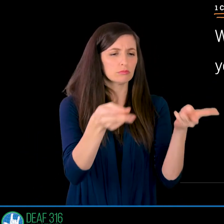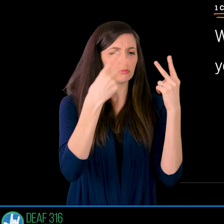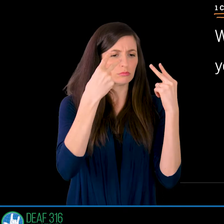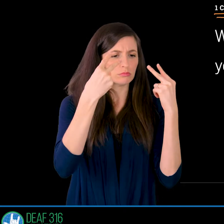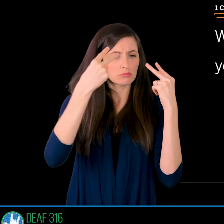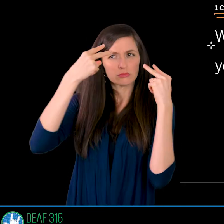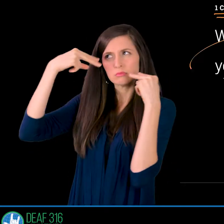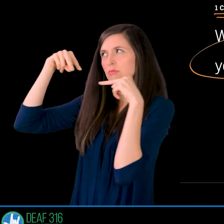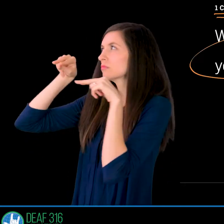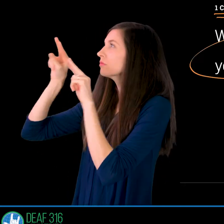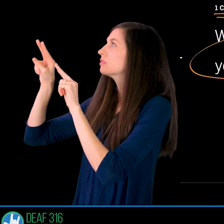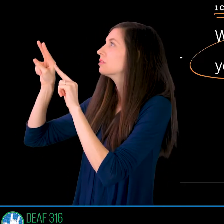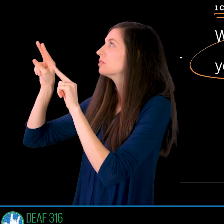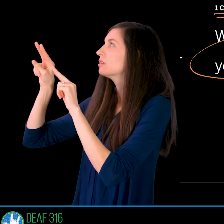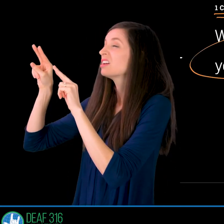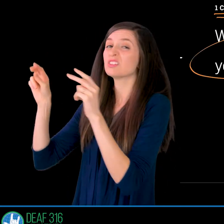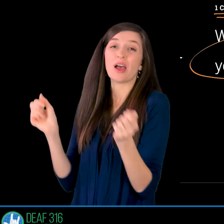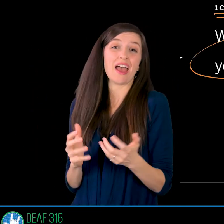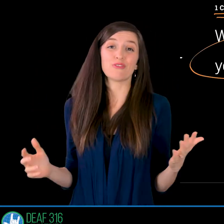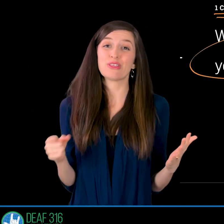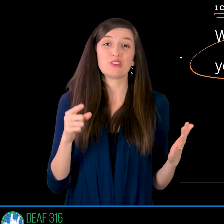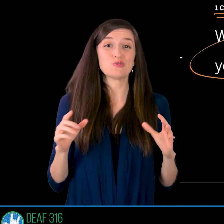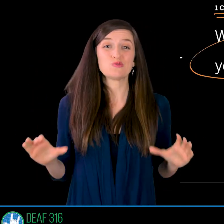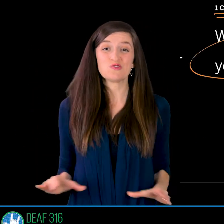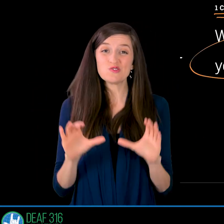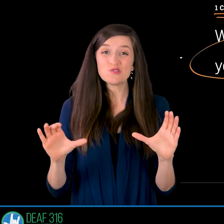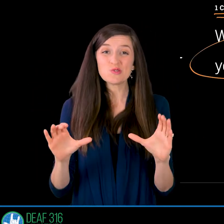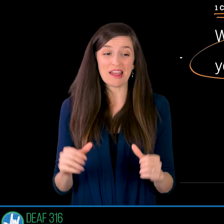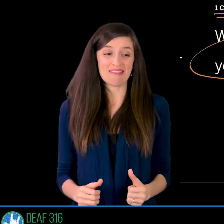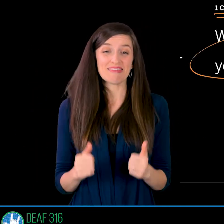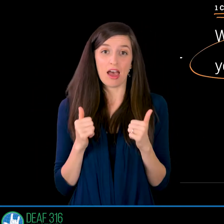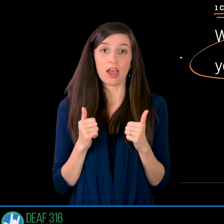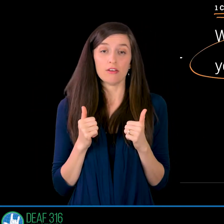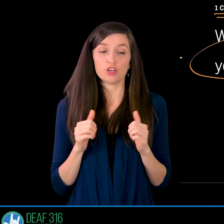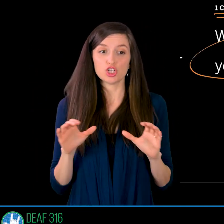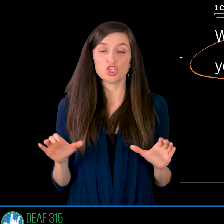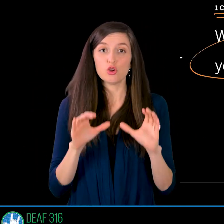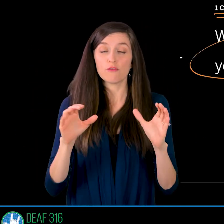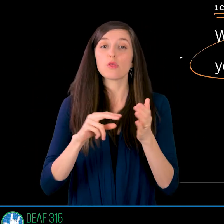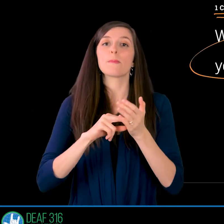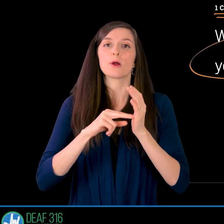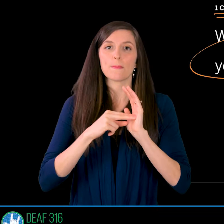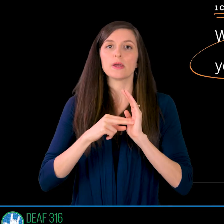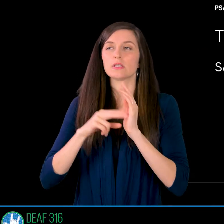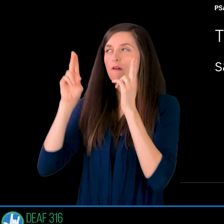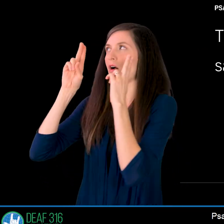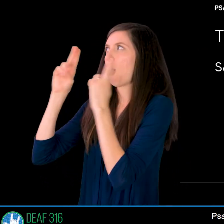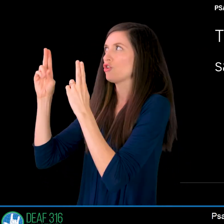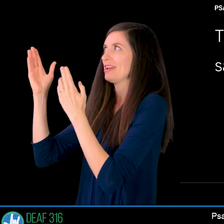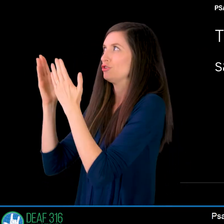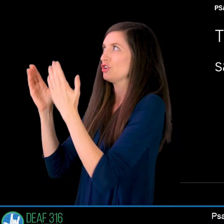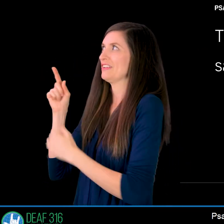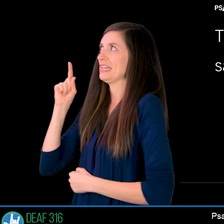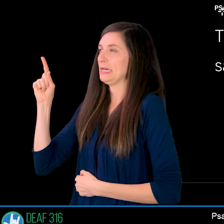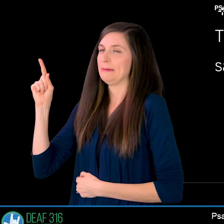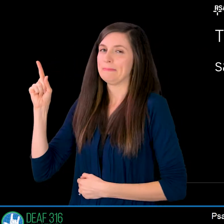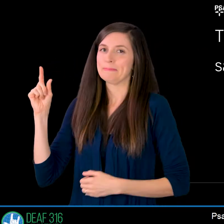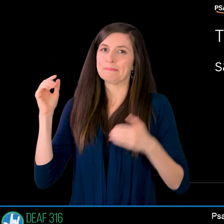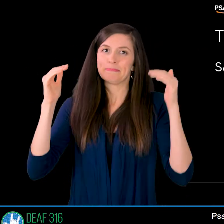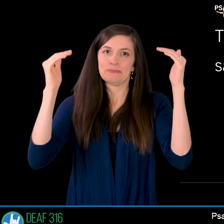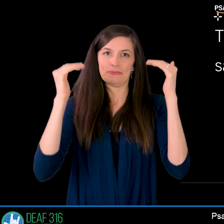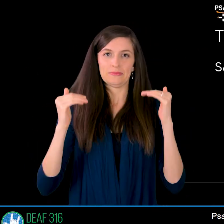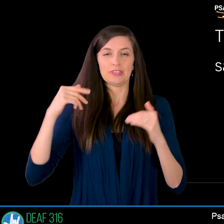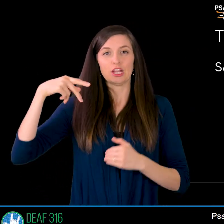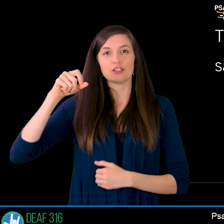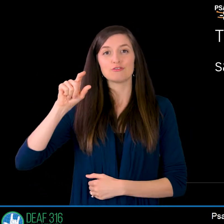So everything you do in life, do it all with a view to making God look great. Psalm 50, this